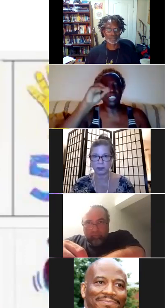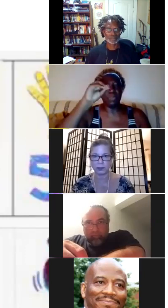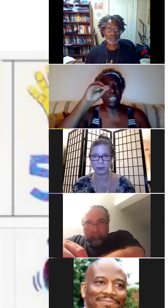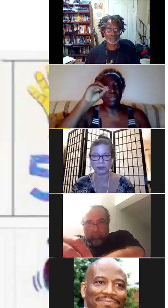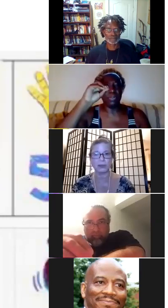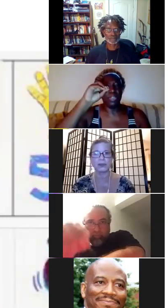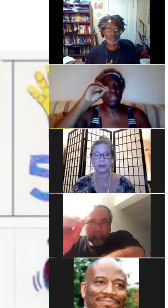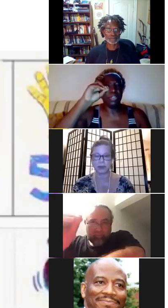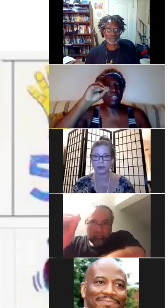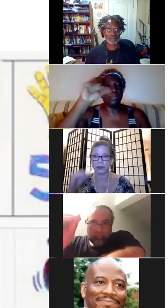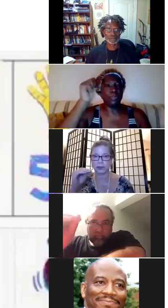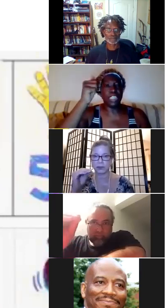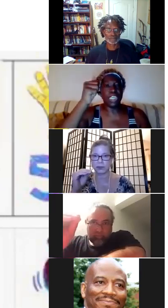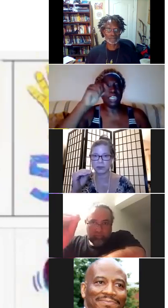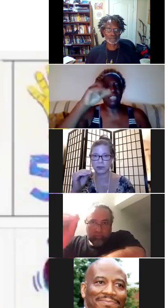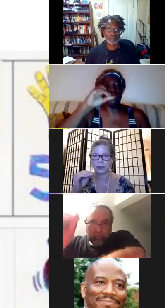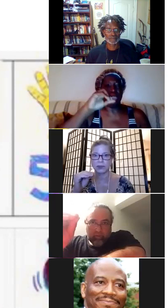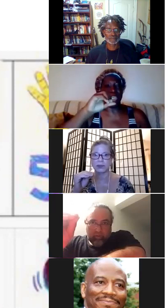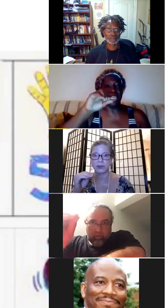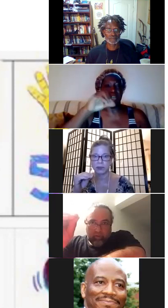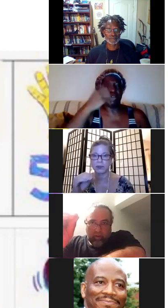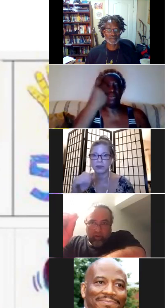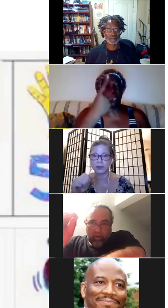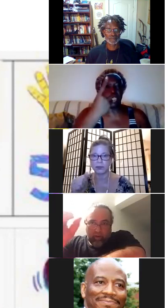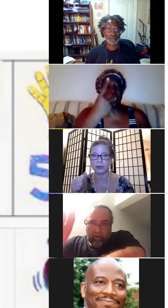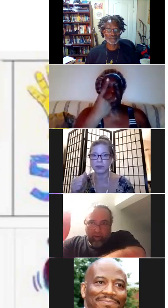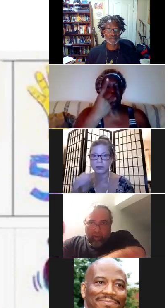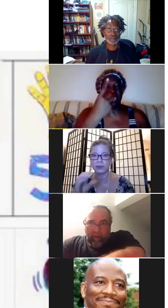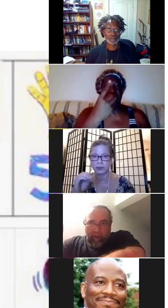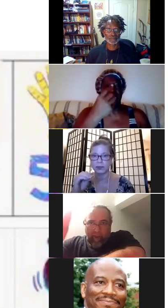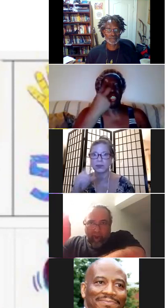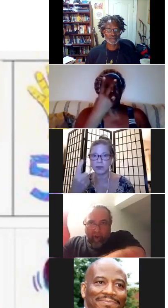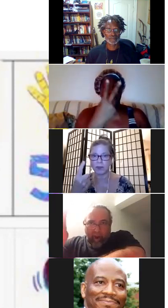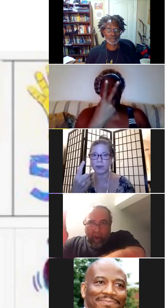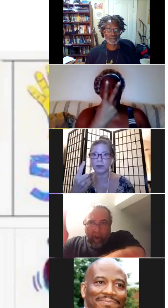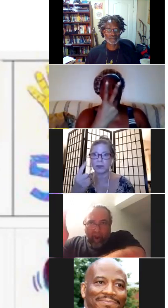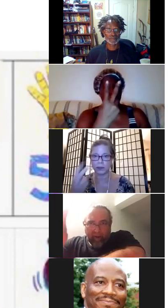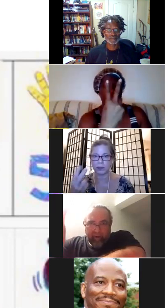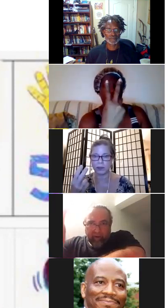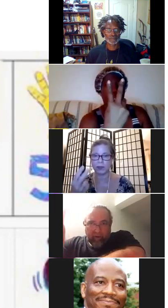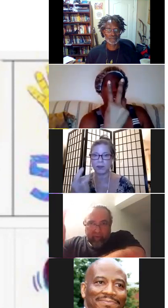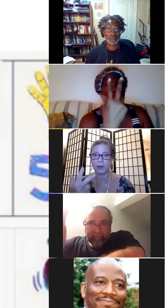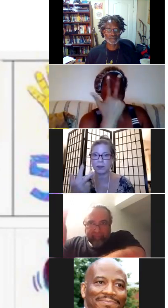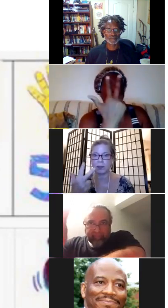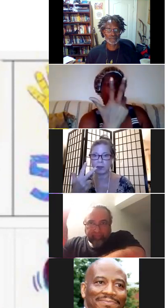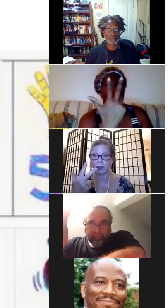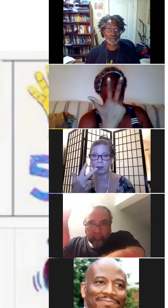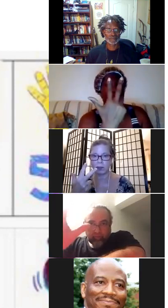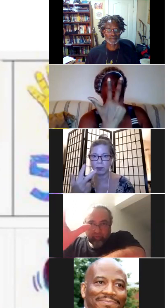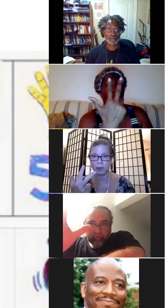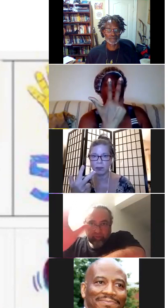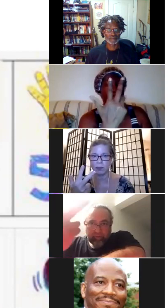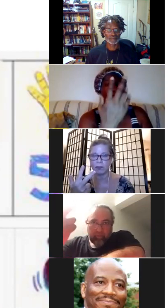Your 0 through 10 would be your 1, 2,